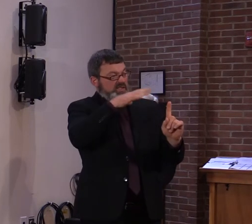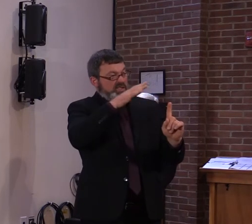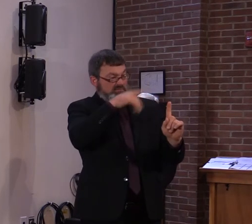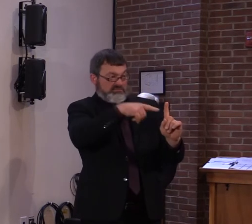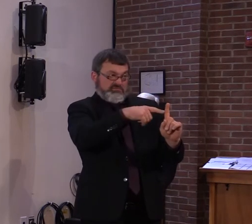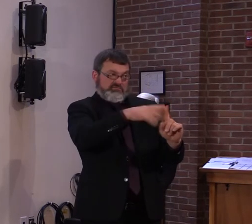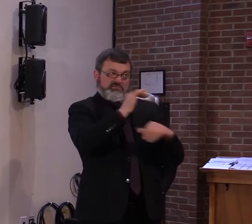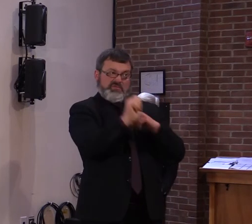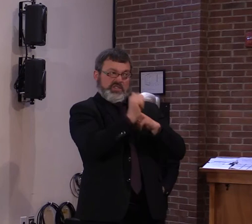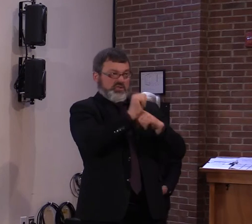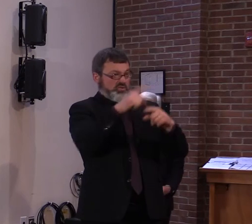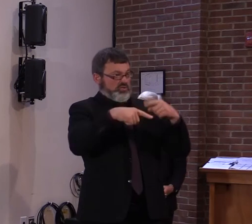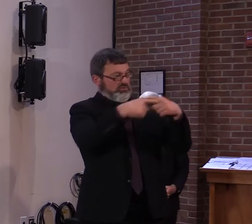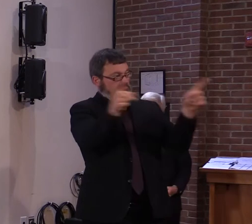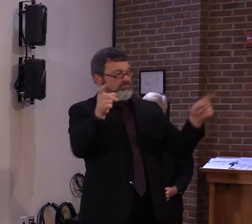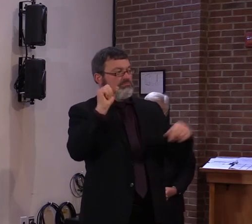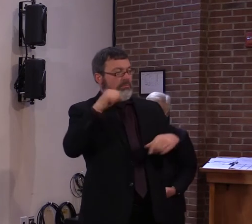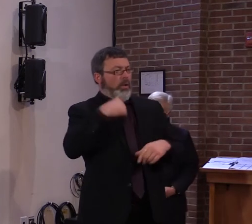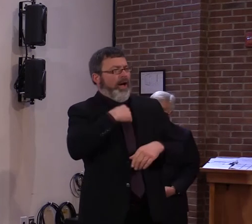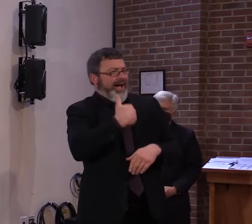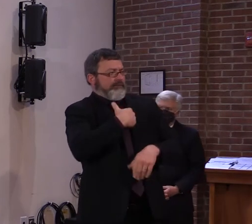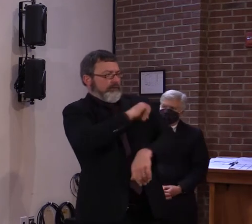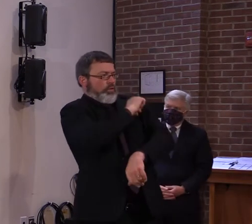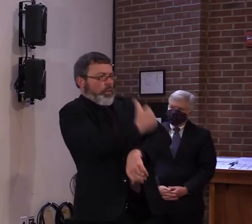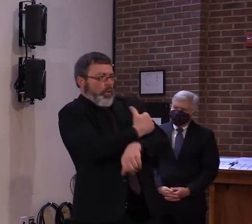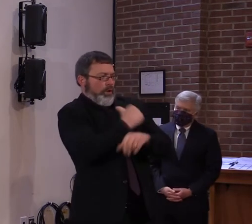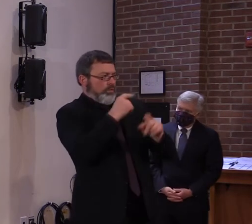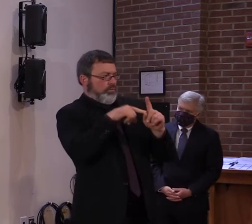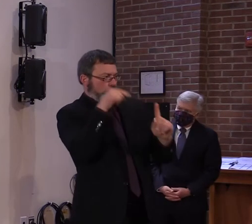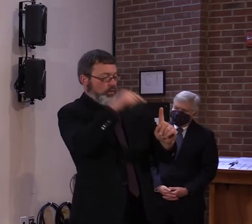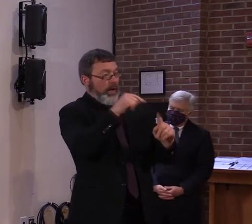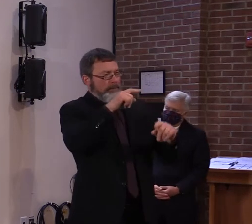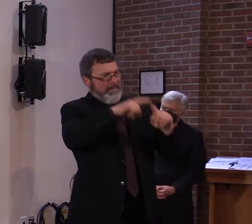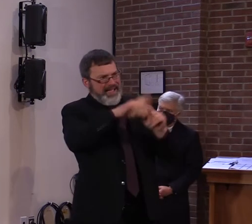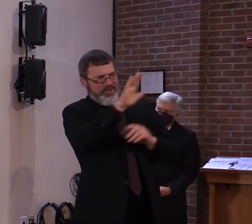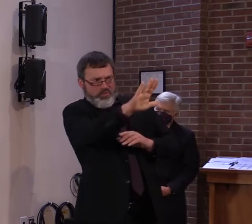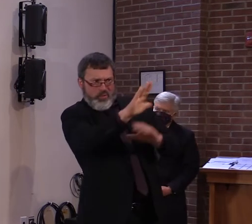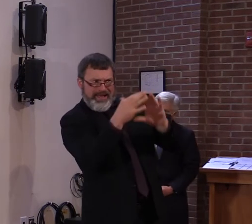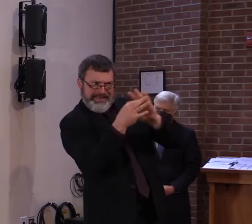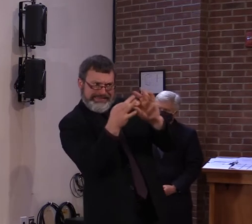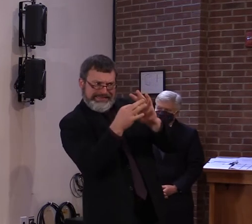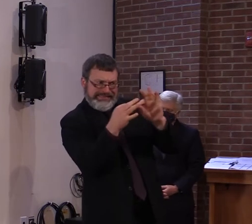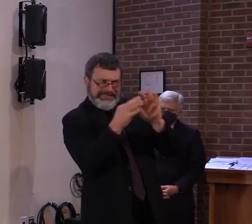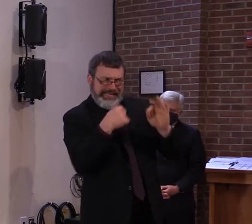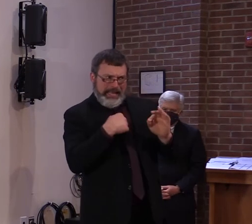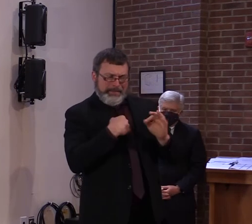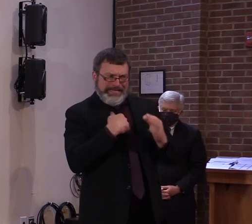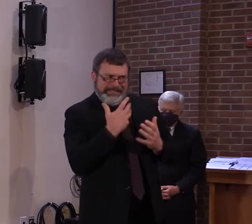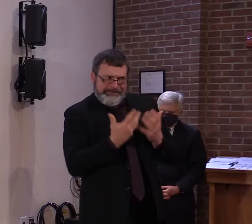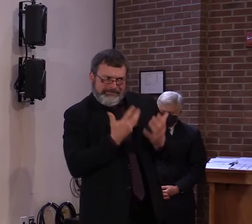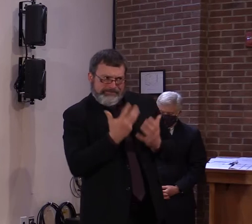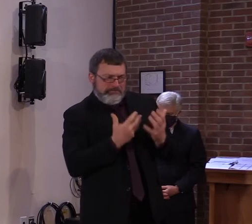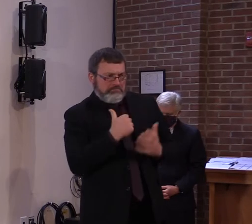way. I'm not familiar with the case you're talking about, so I won't comment further on that.